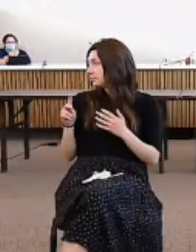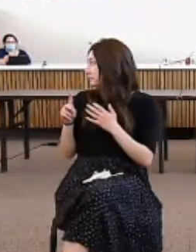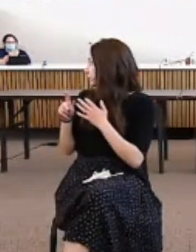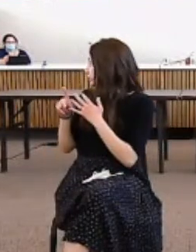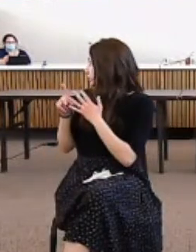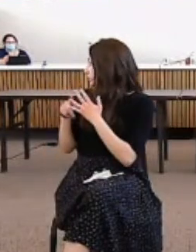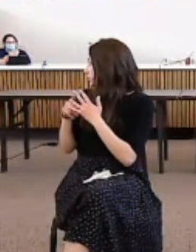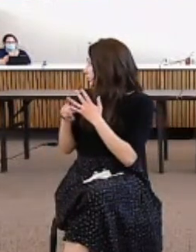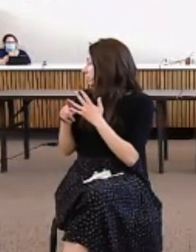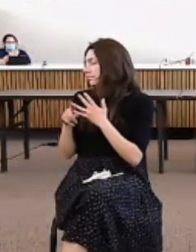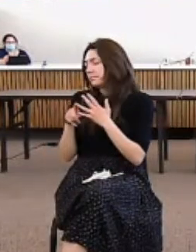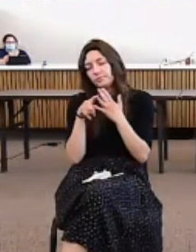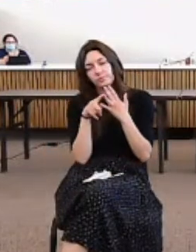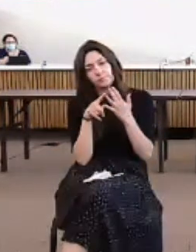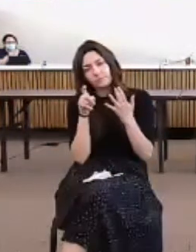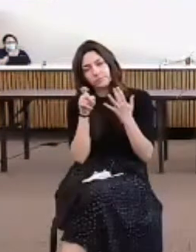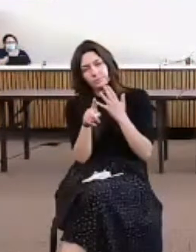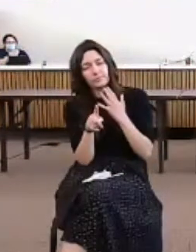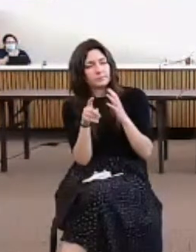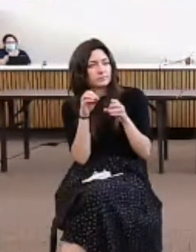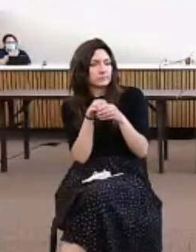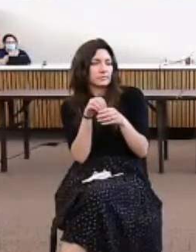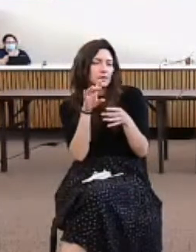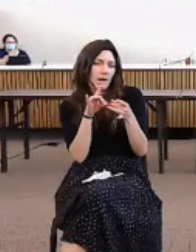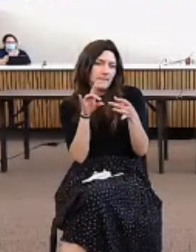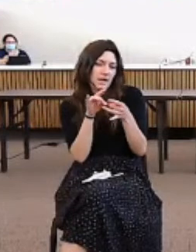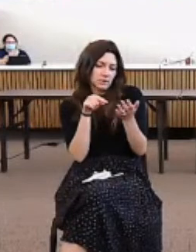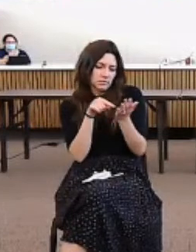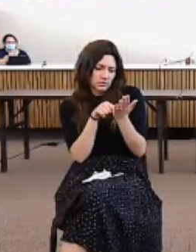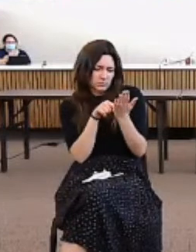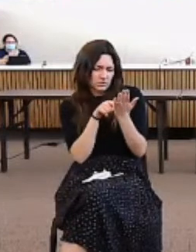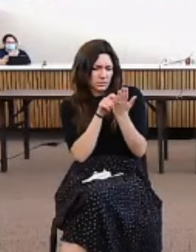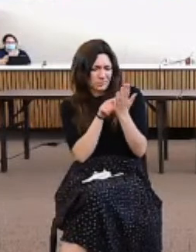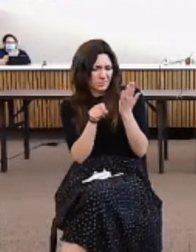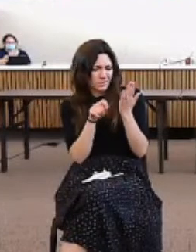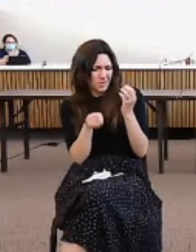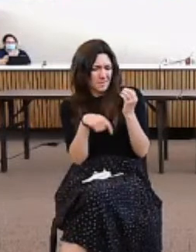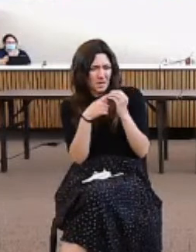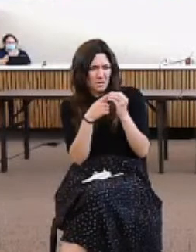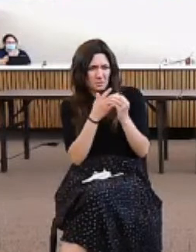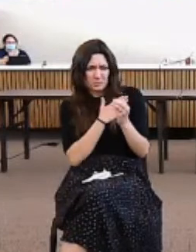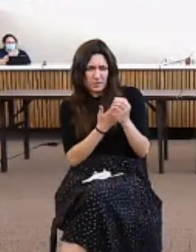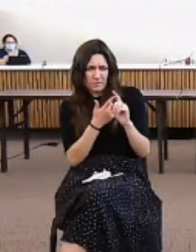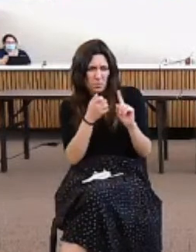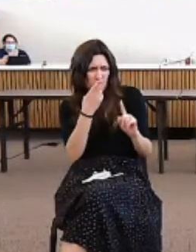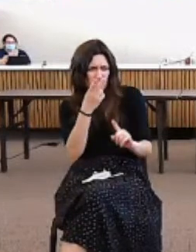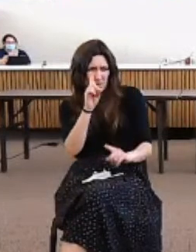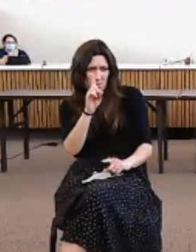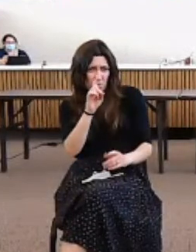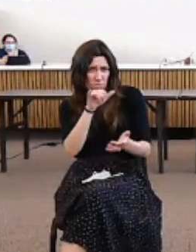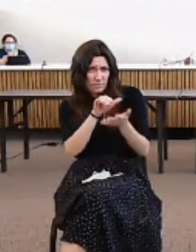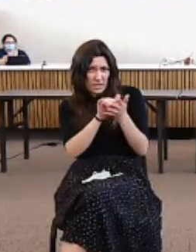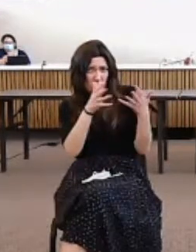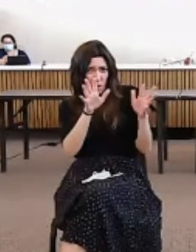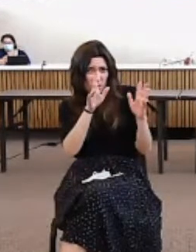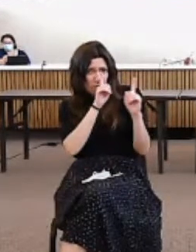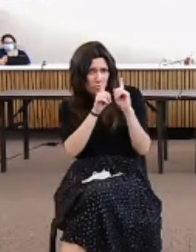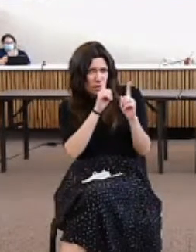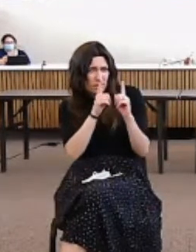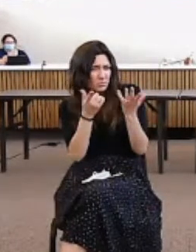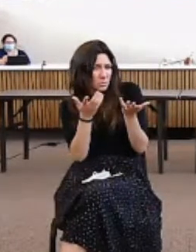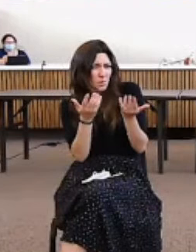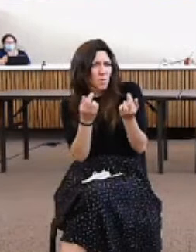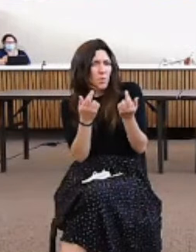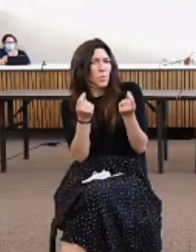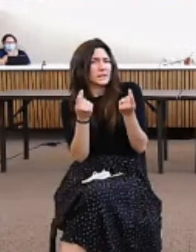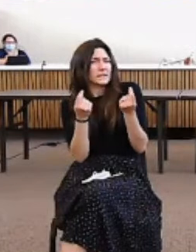was the question about consent from Home Depot. Does that need to be obtained or it has? Yeah, so that